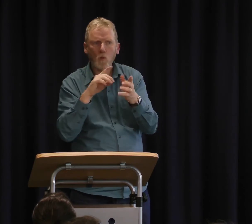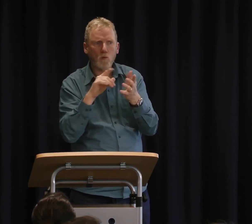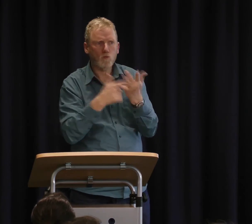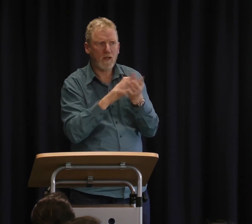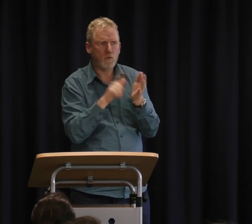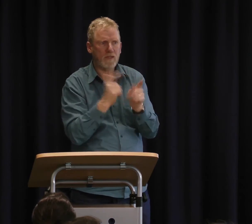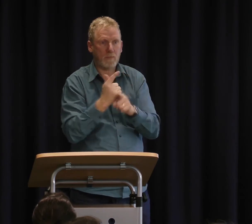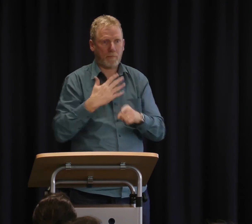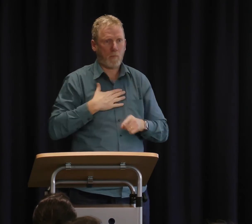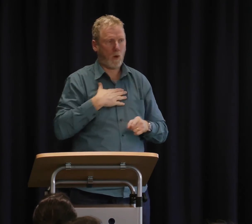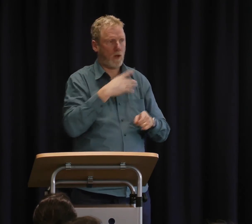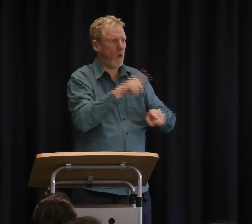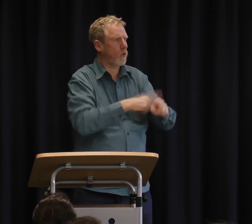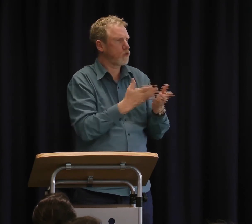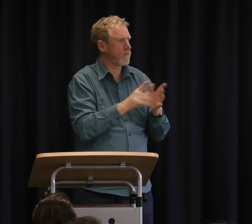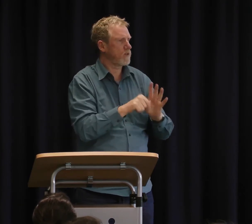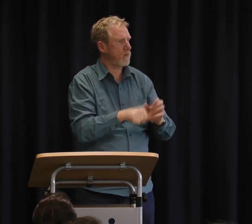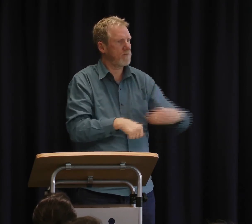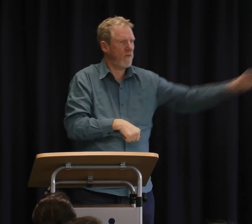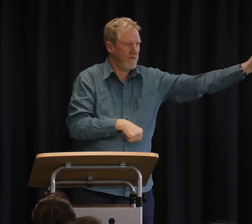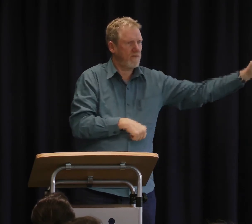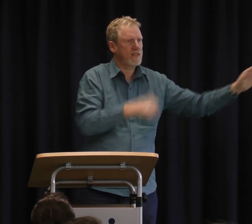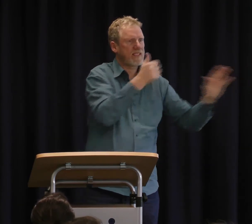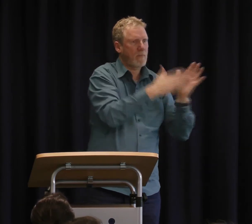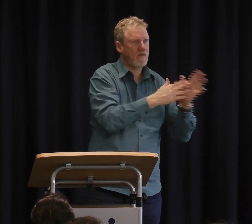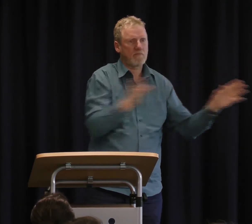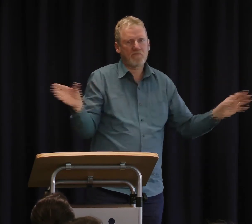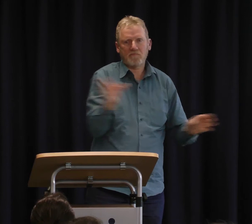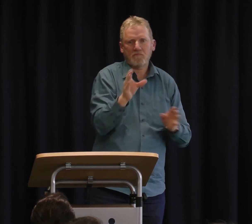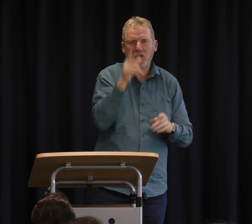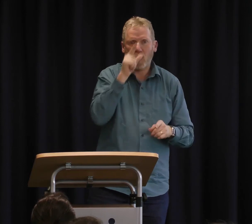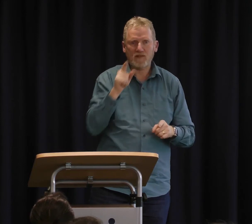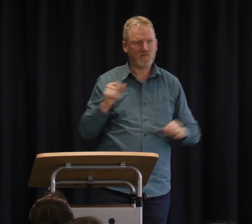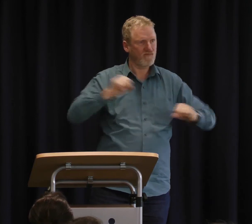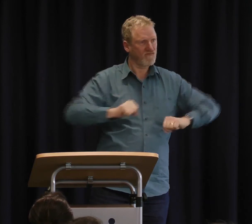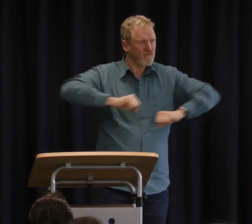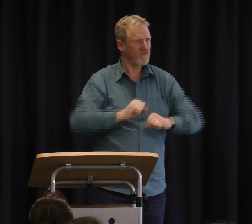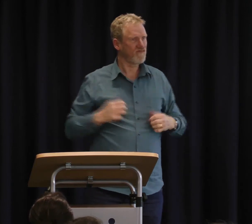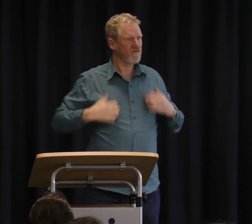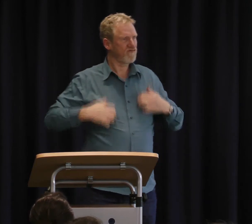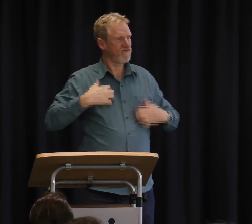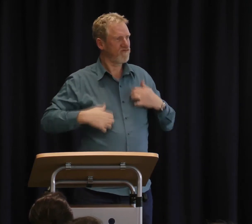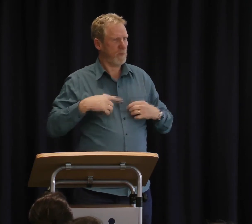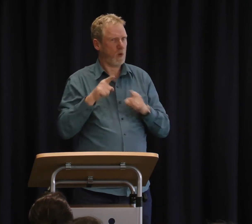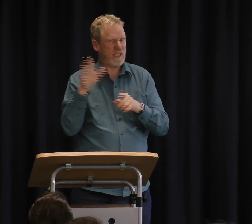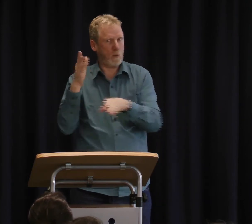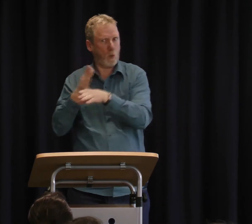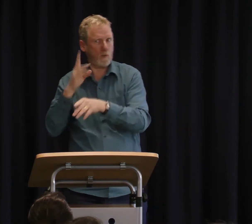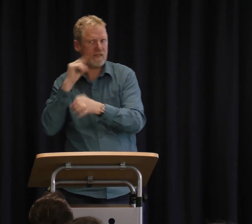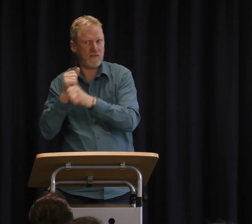It was mentioned before, Rachel mentioned my long service leave, where I left for 6 months and was replaced by John Lovett. He had a lot of energy, he